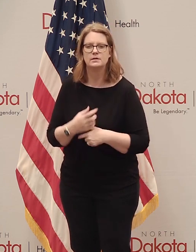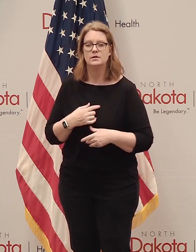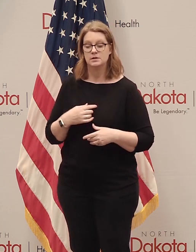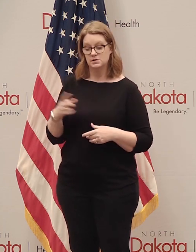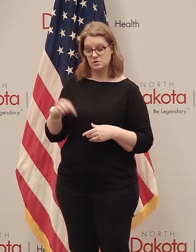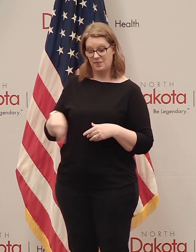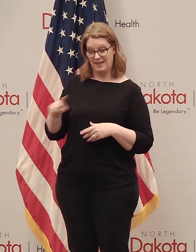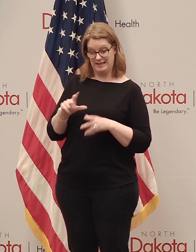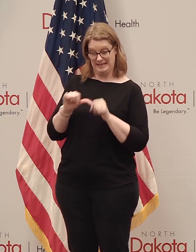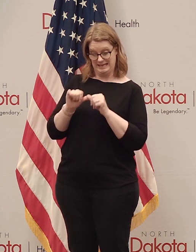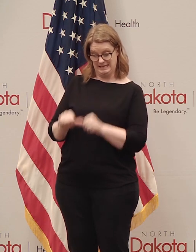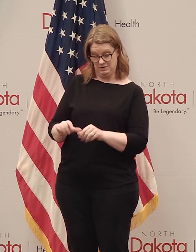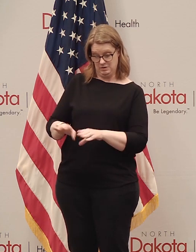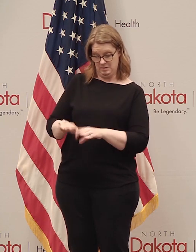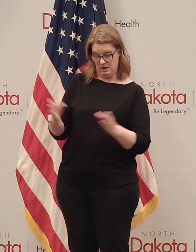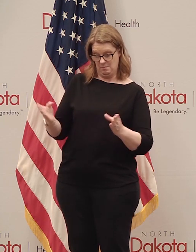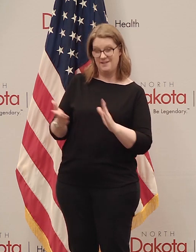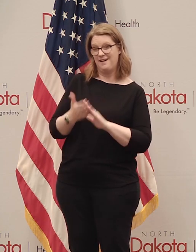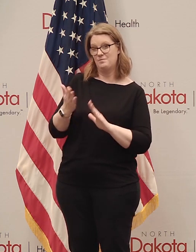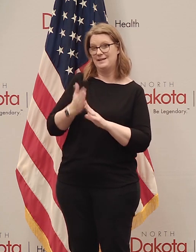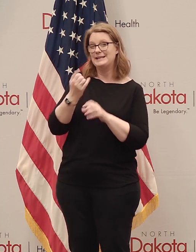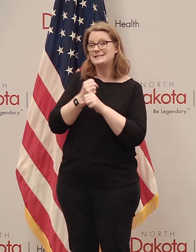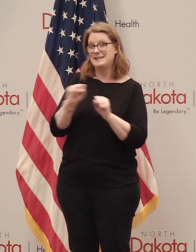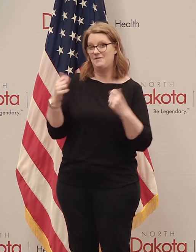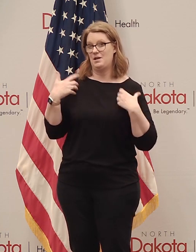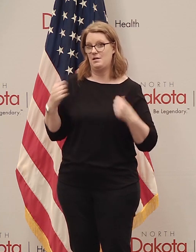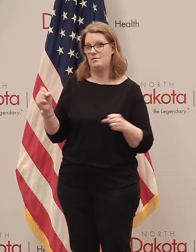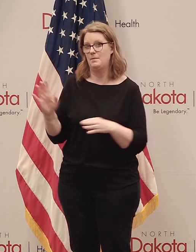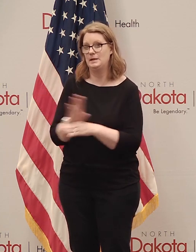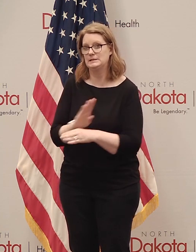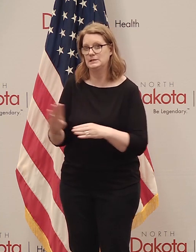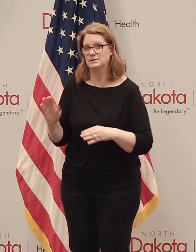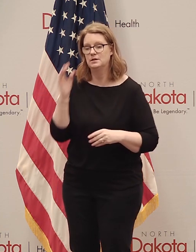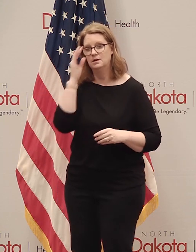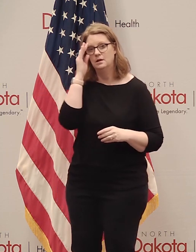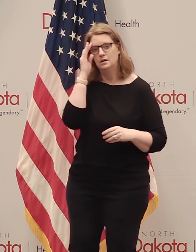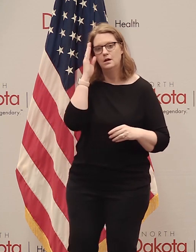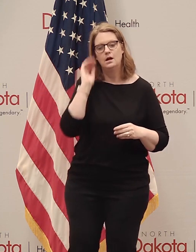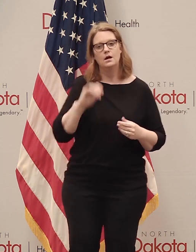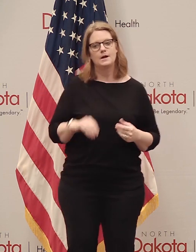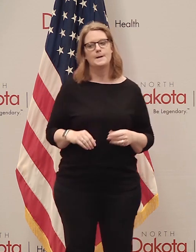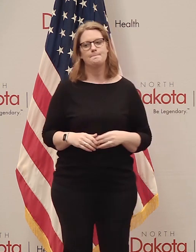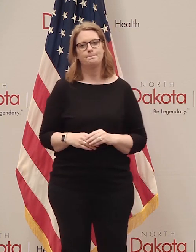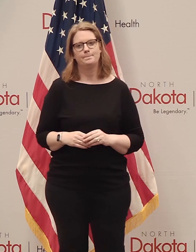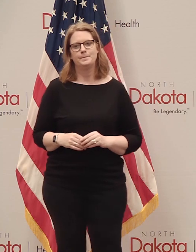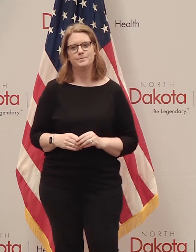stay open, operating a safe and healthy business. And as we do that, again,